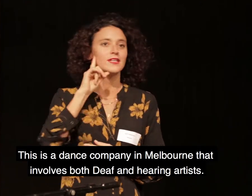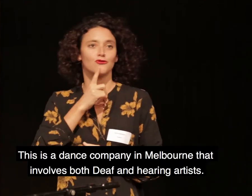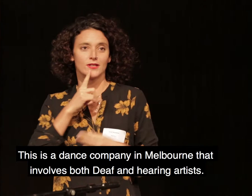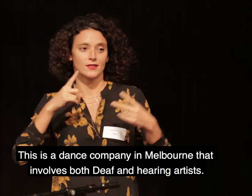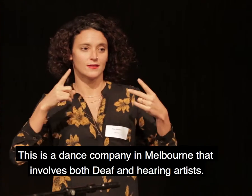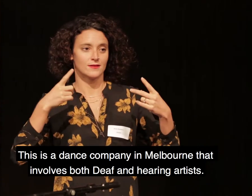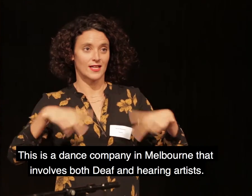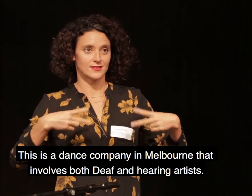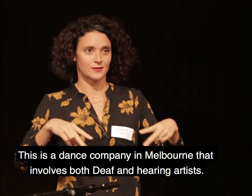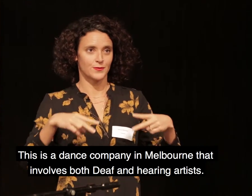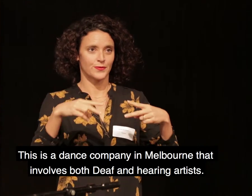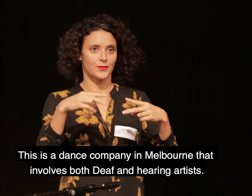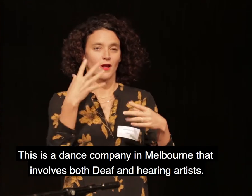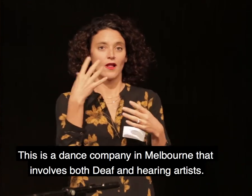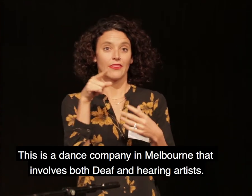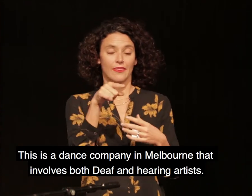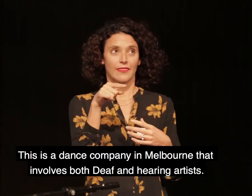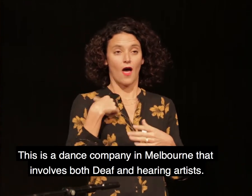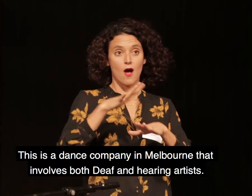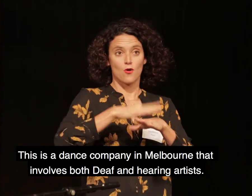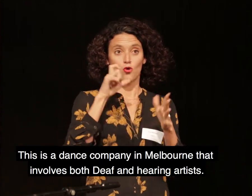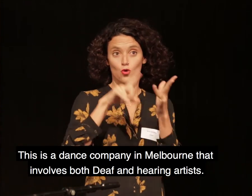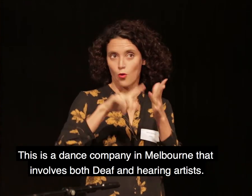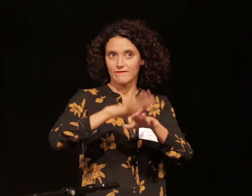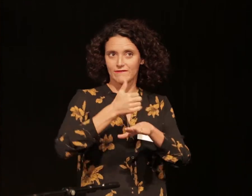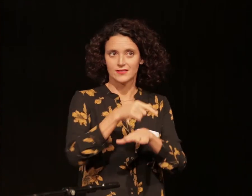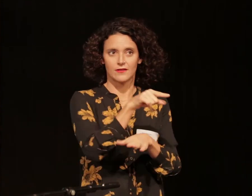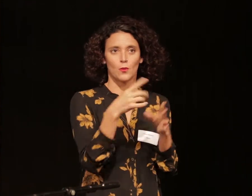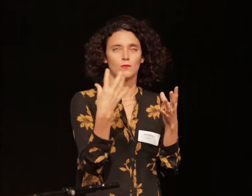dance company in Melbourne that involves both deaf and hearing artists.